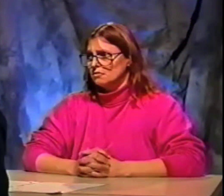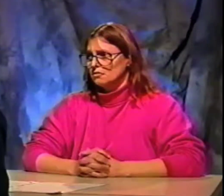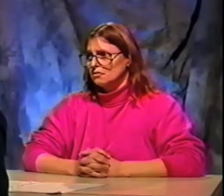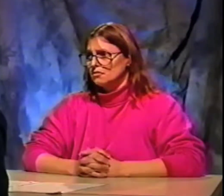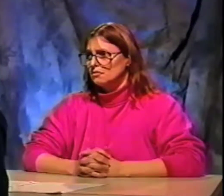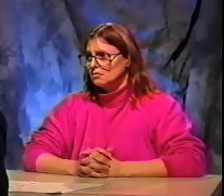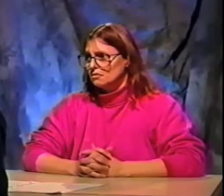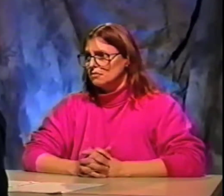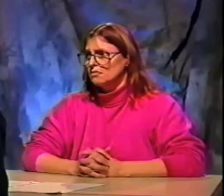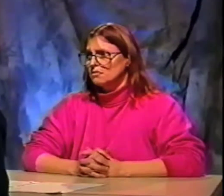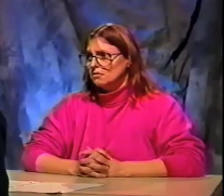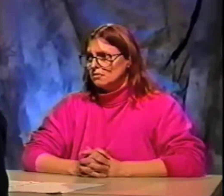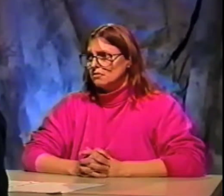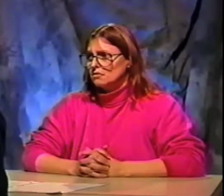classroom?